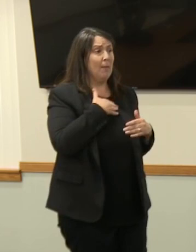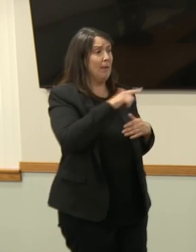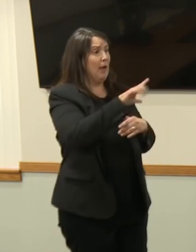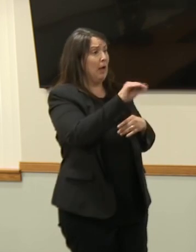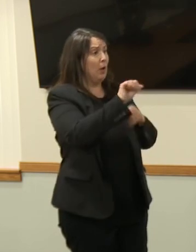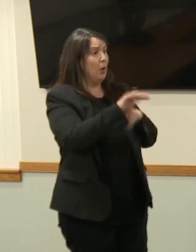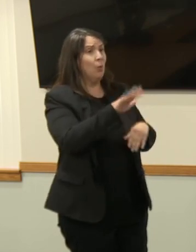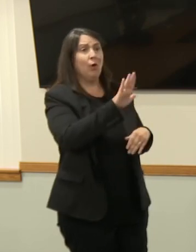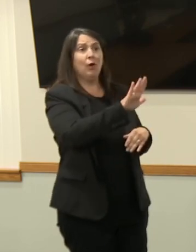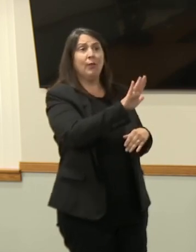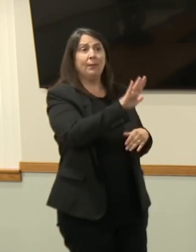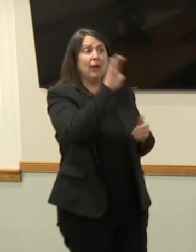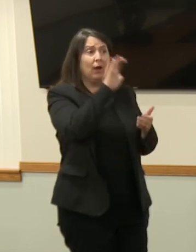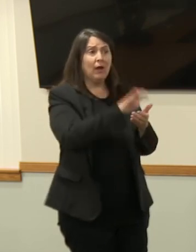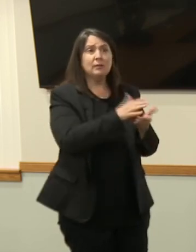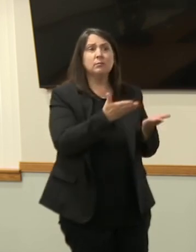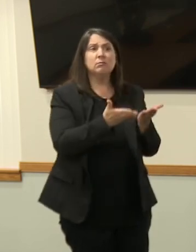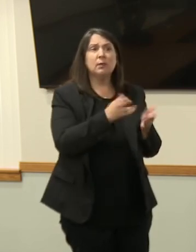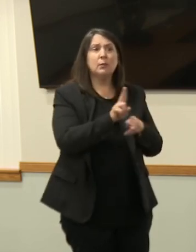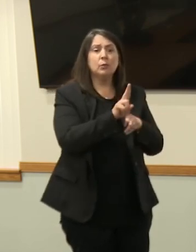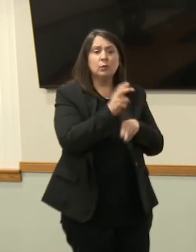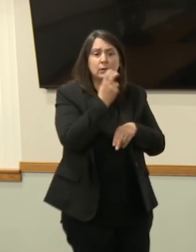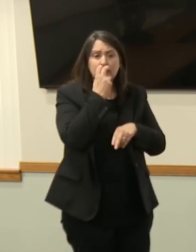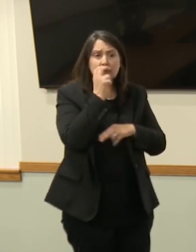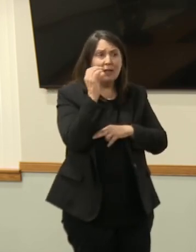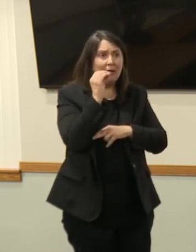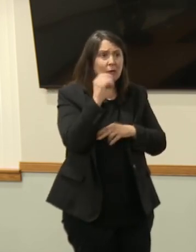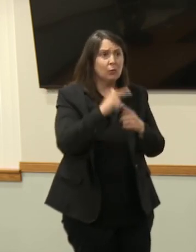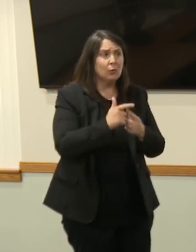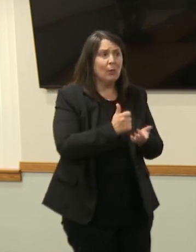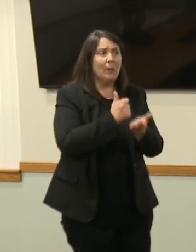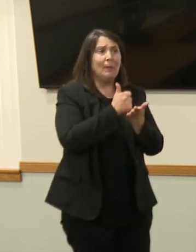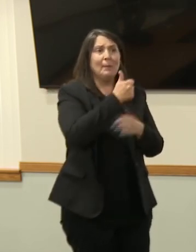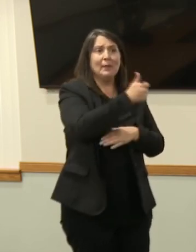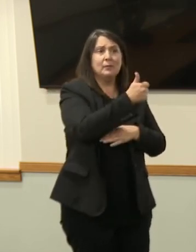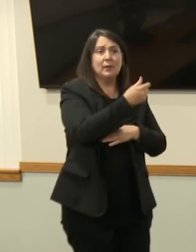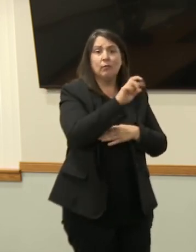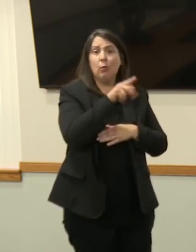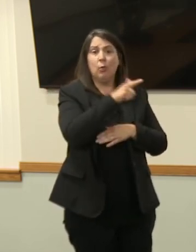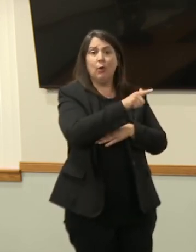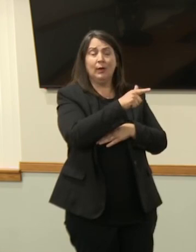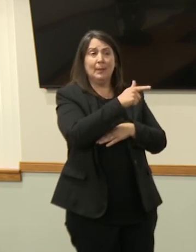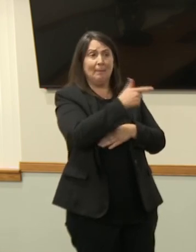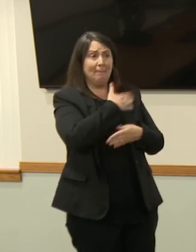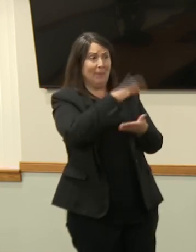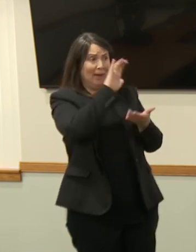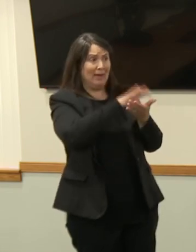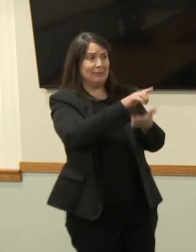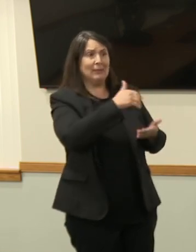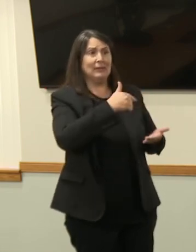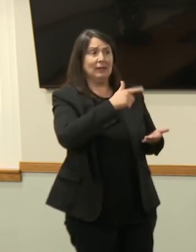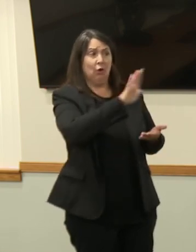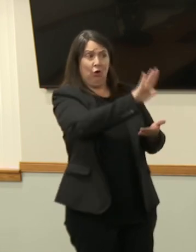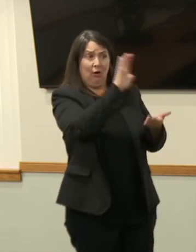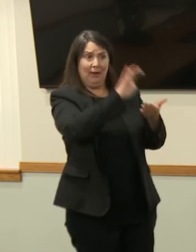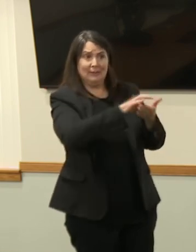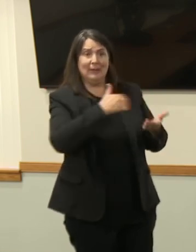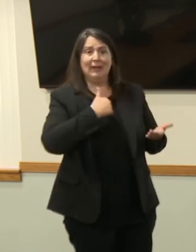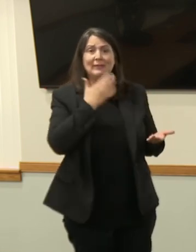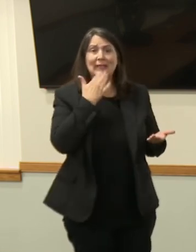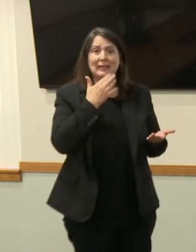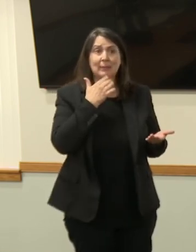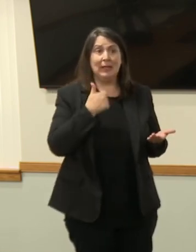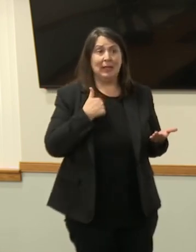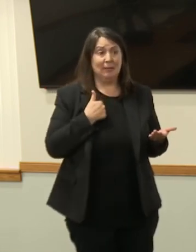diabetes. We have to recognize the fact that even though it's not my immediate touch point, that the people I interact with also interact with